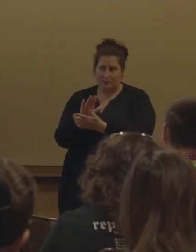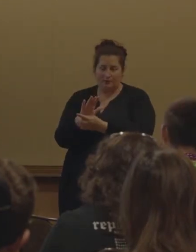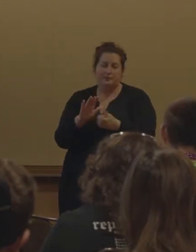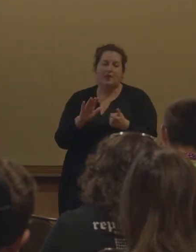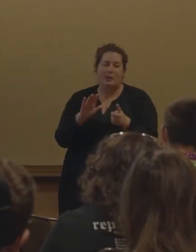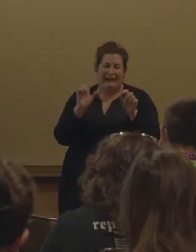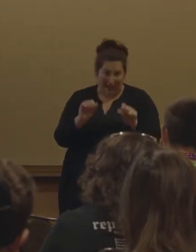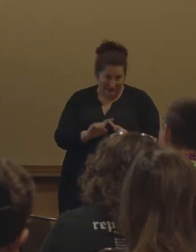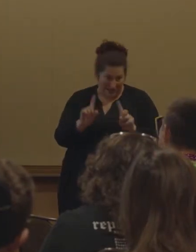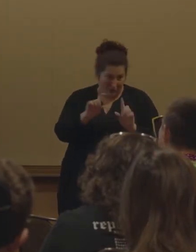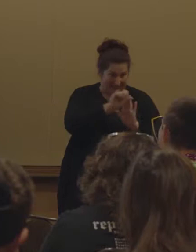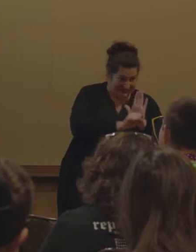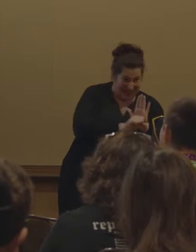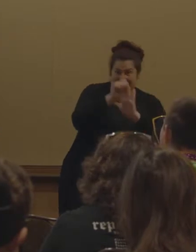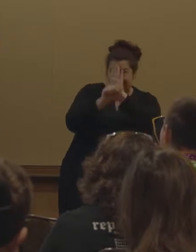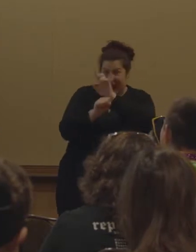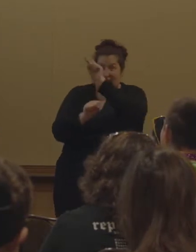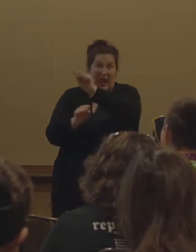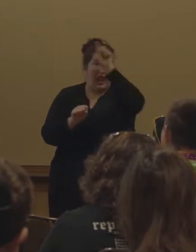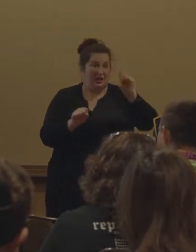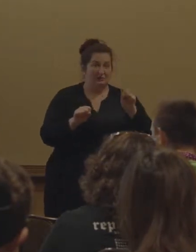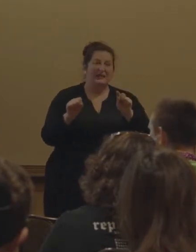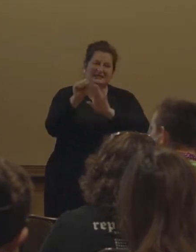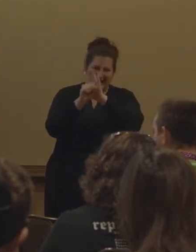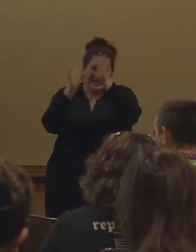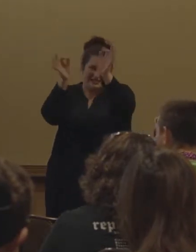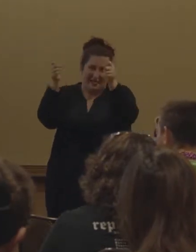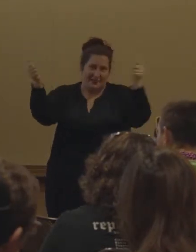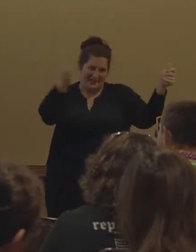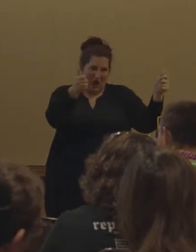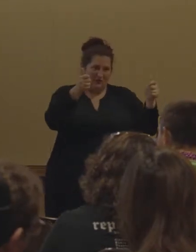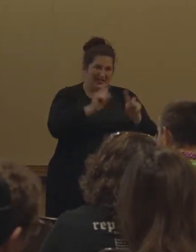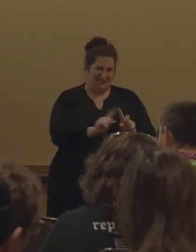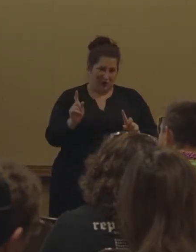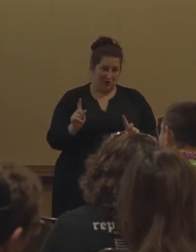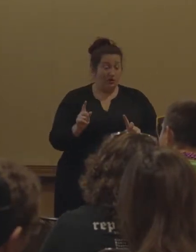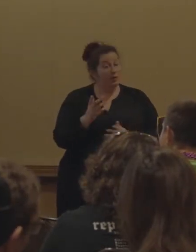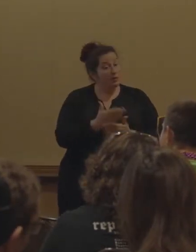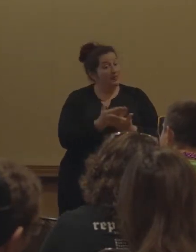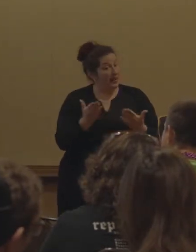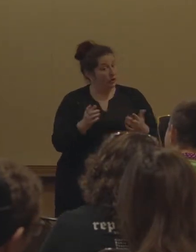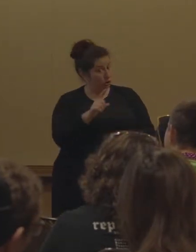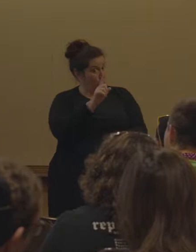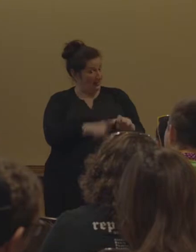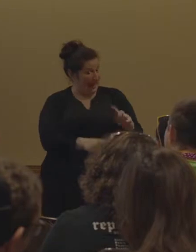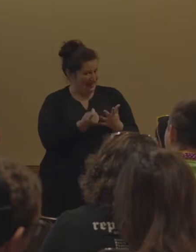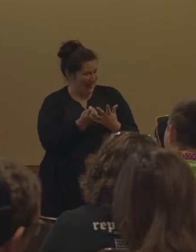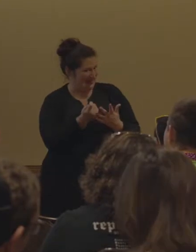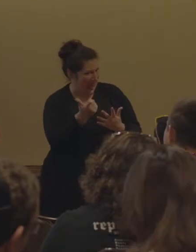And so it can be different from state to state? States have that decision, yes. Okay. There are certain things that you can't